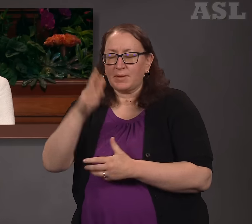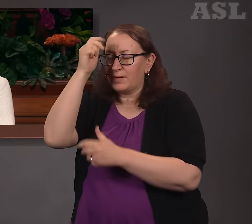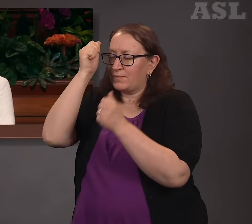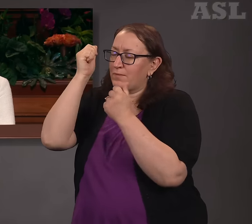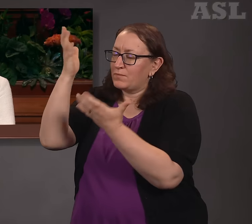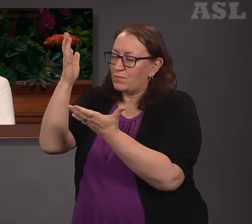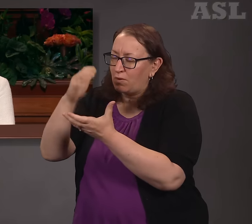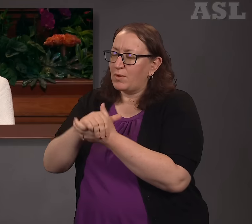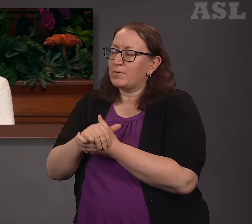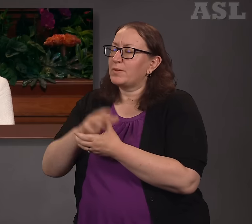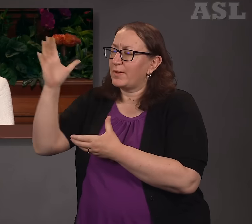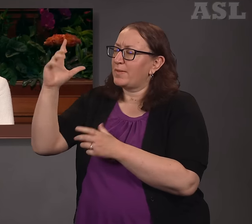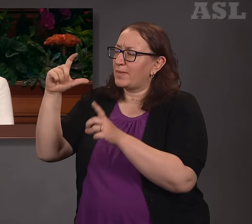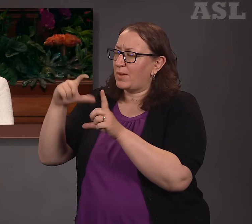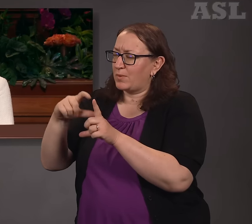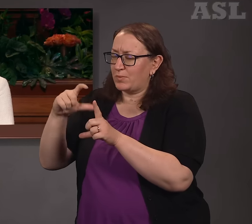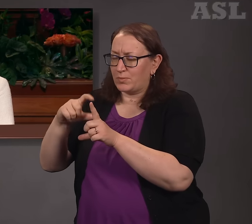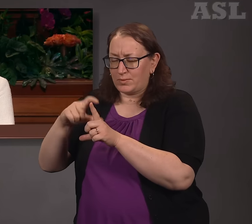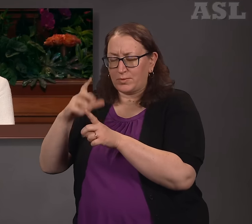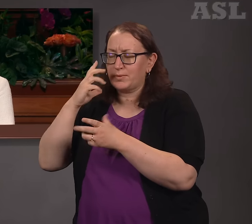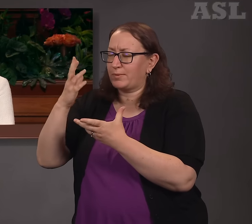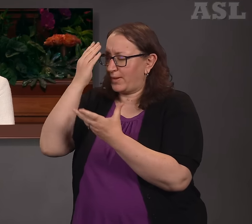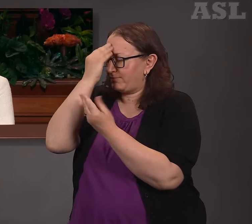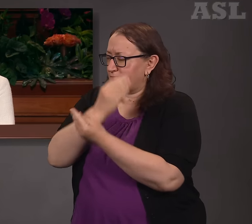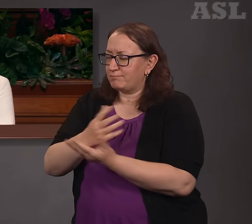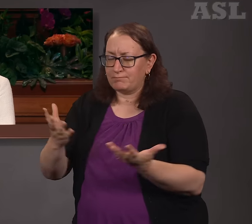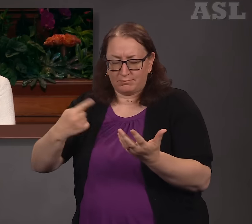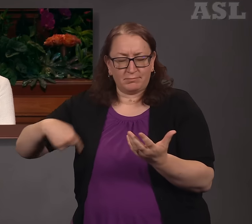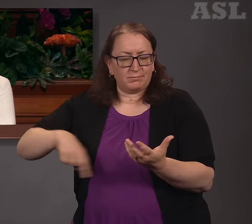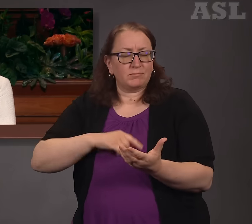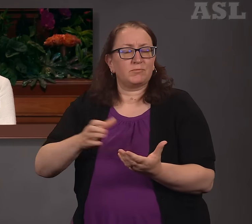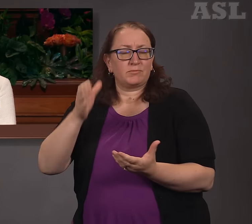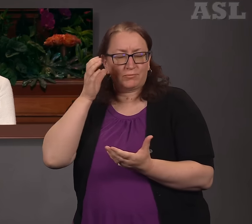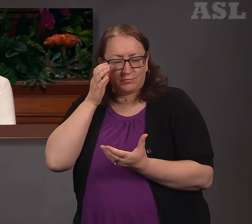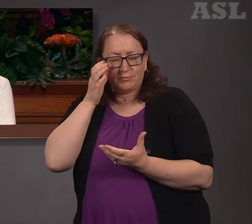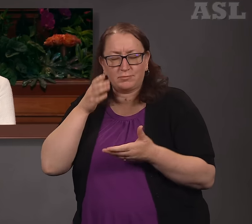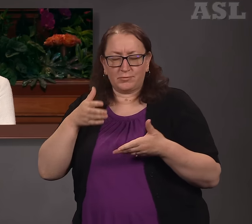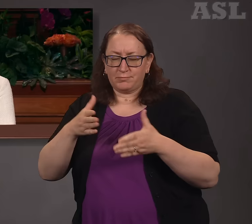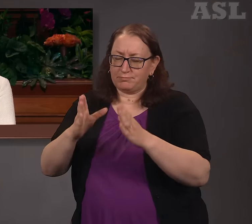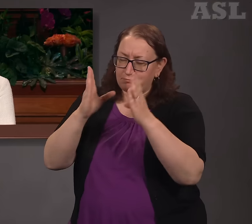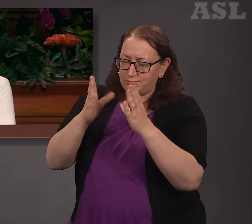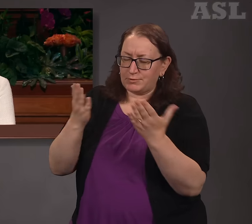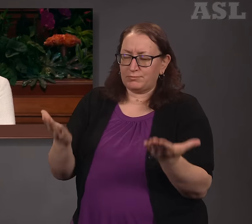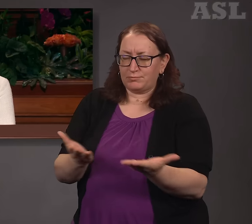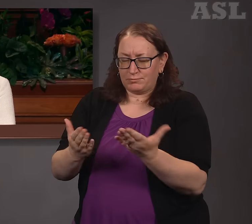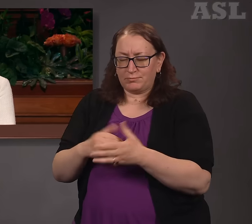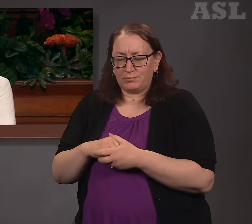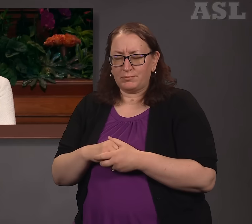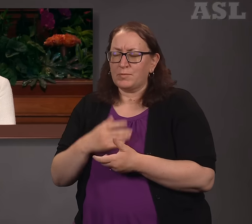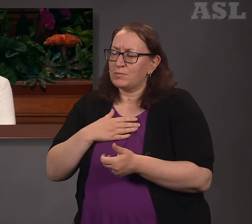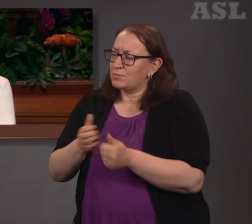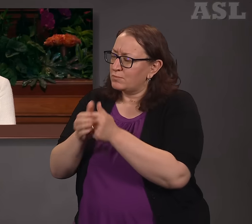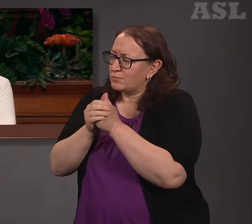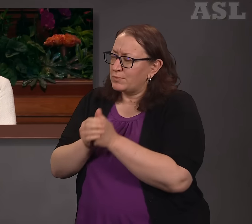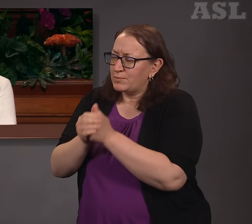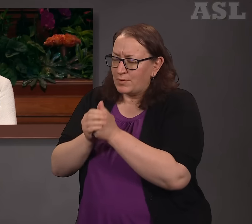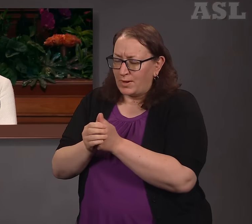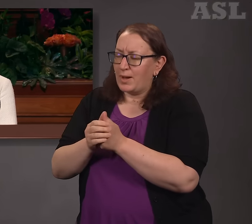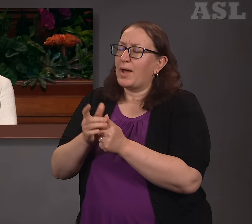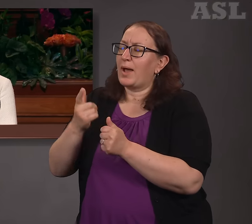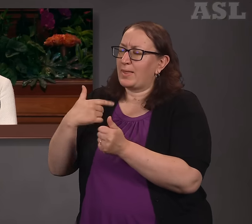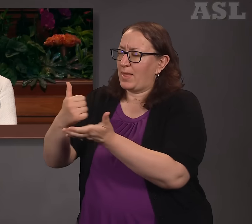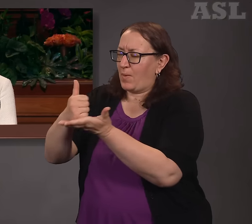we have heard thy word at this conference, and we pray that we may seek every opportunity